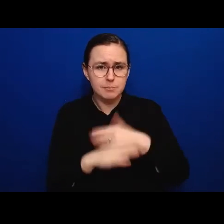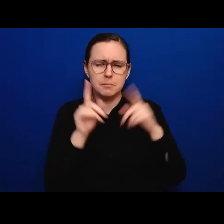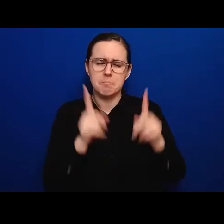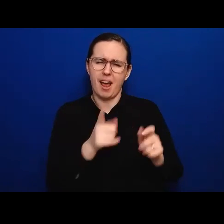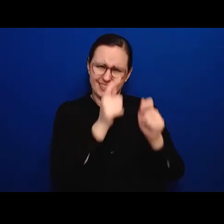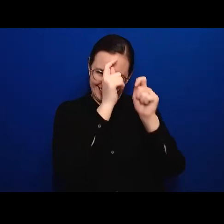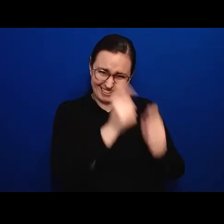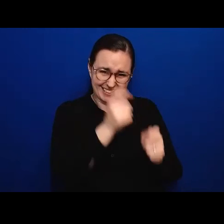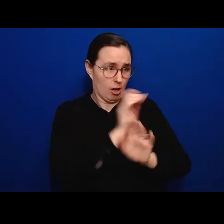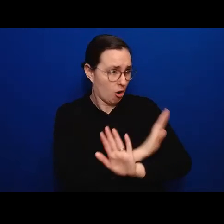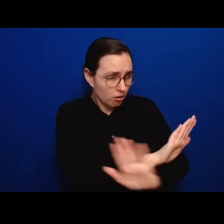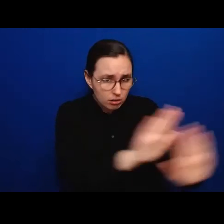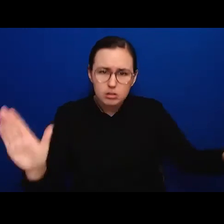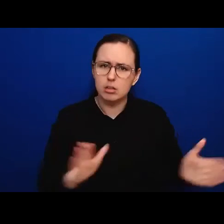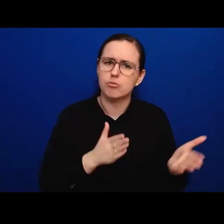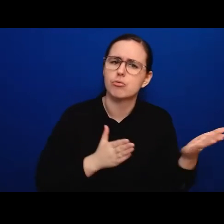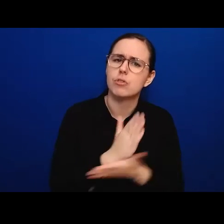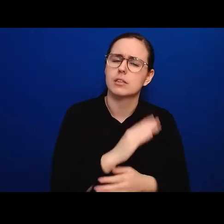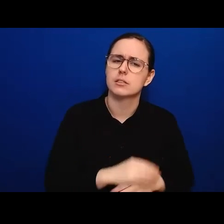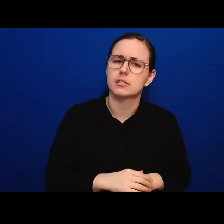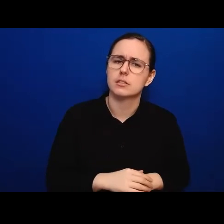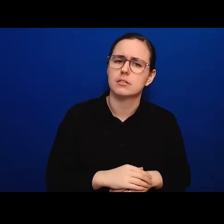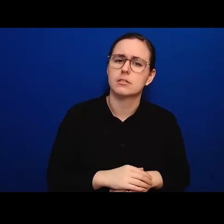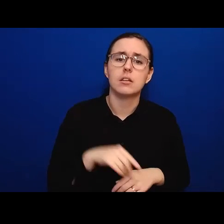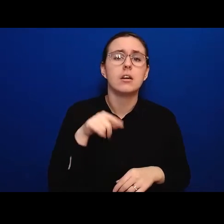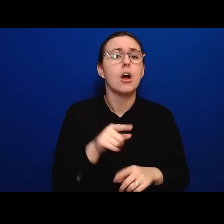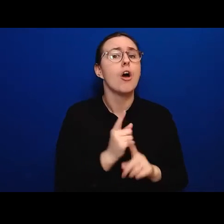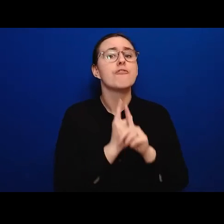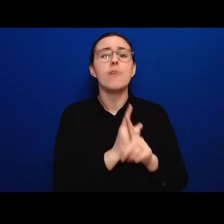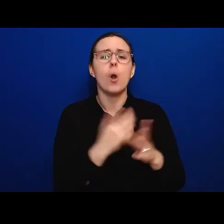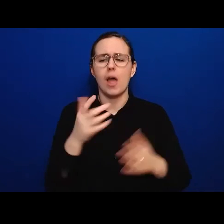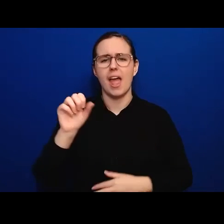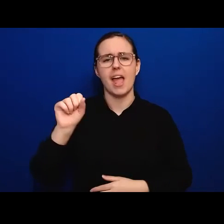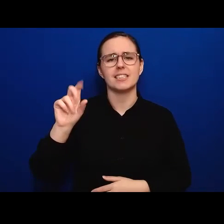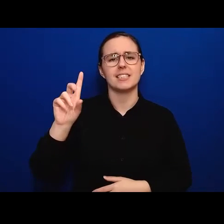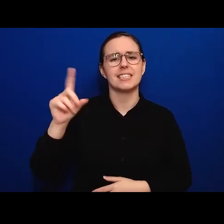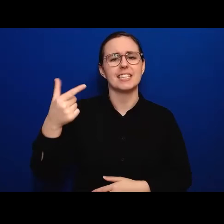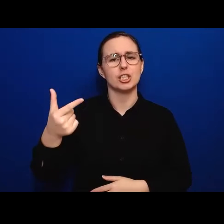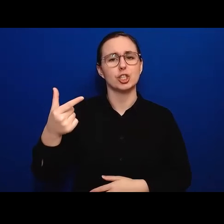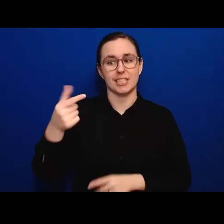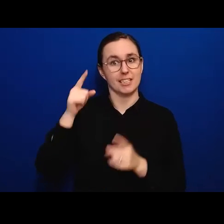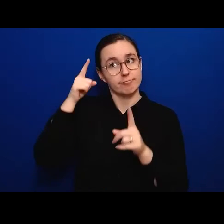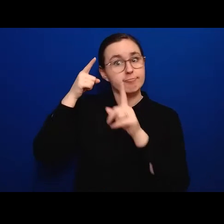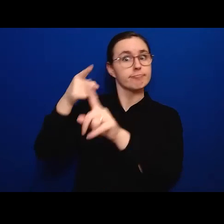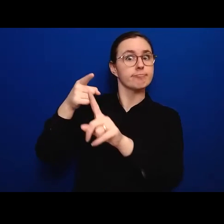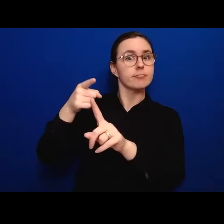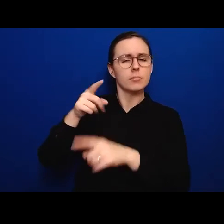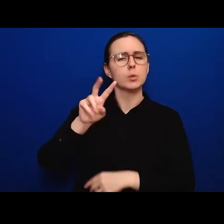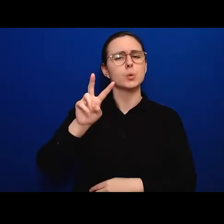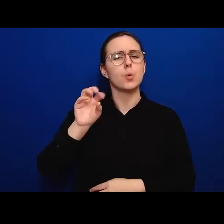2030, Agenda 2030. And that's what I had to say at the moment. Many thanks for your attention, and greetings.